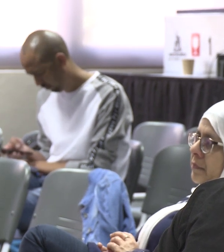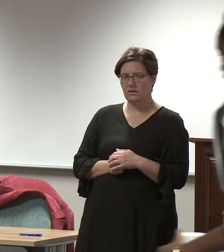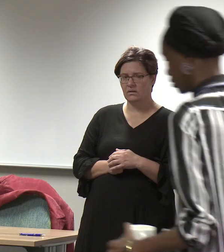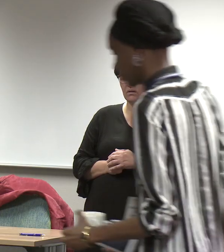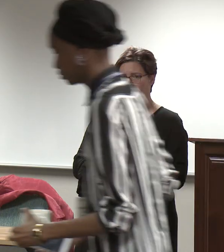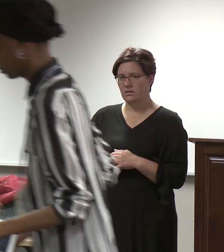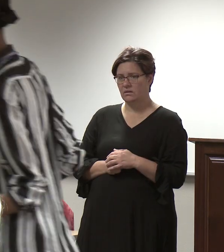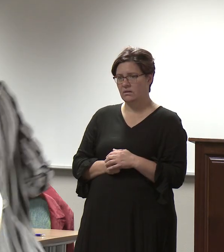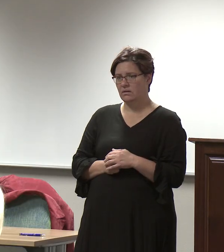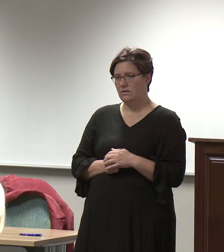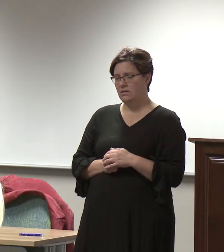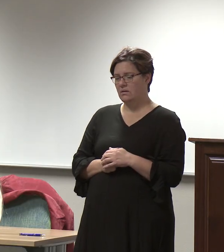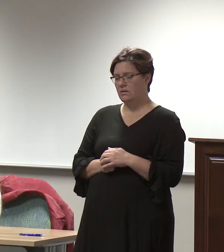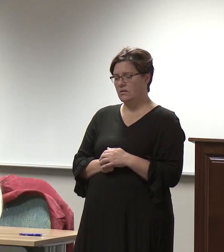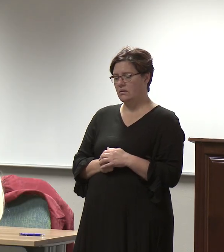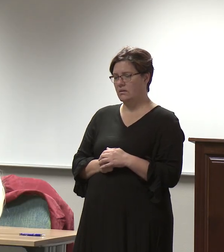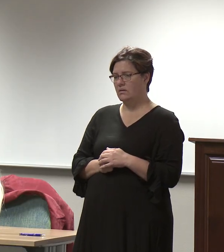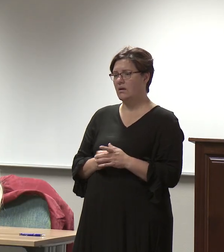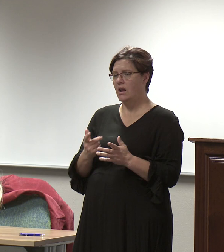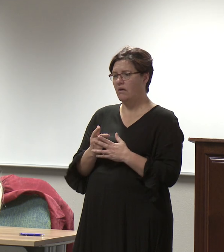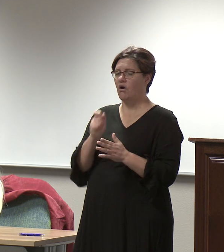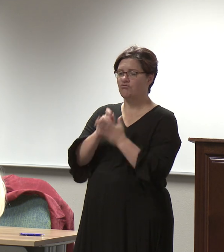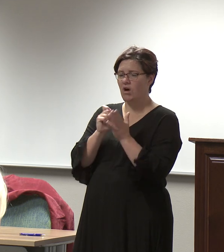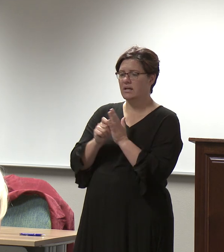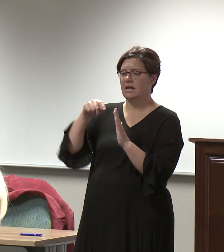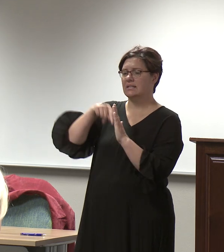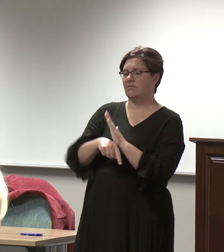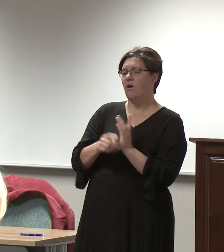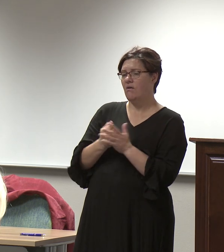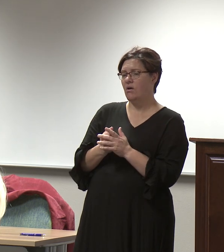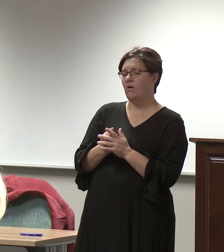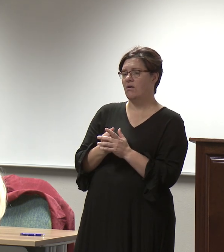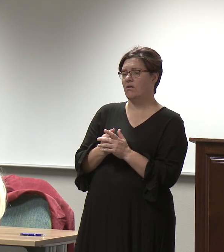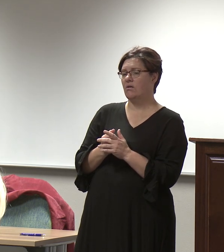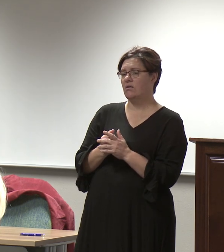Well, I've been writing extensively about the